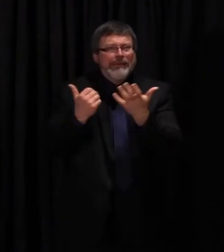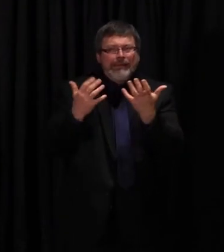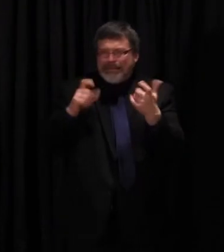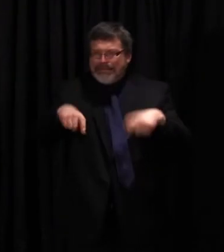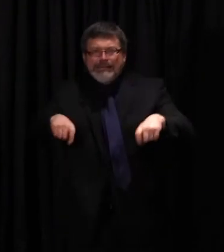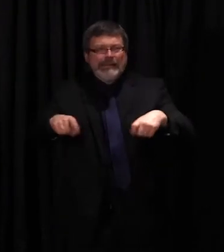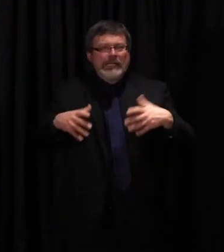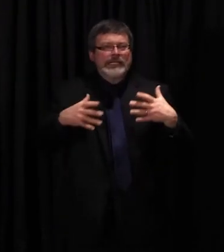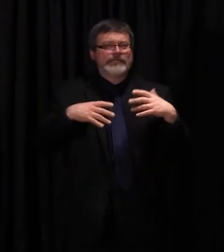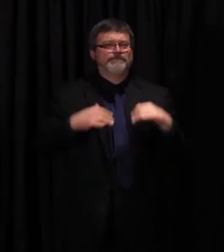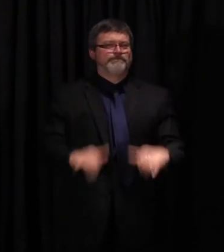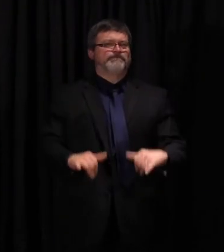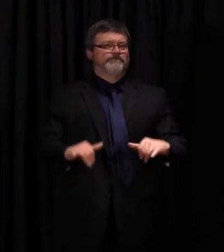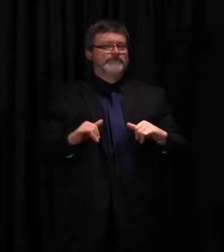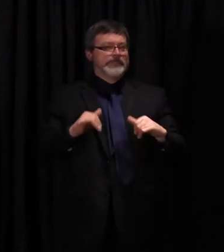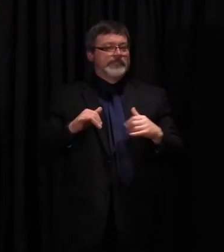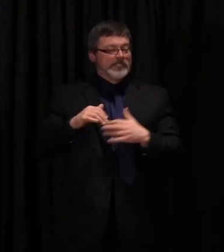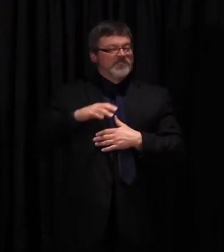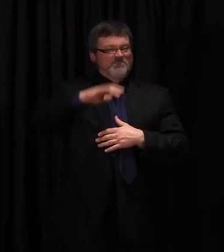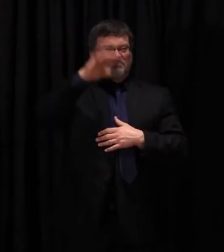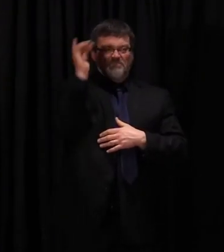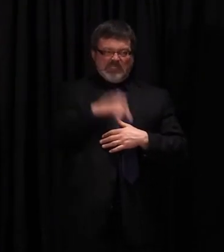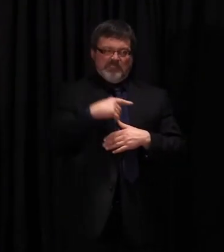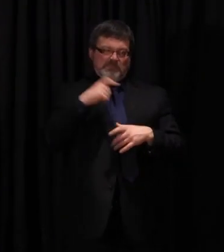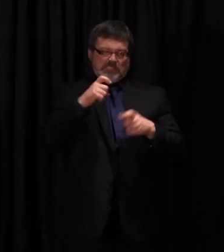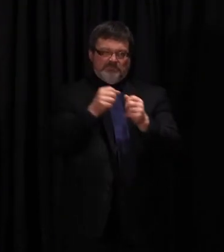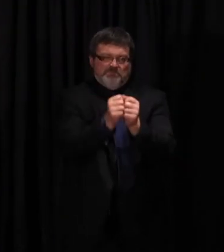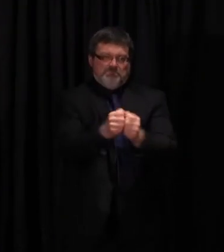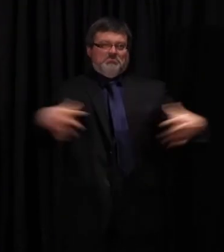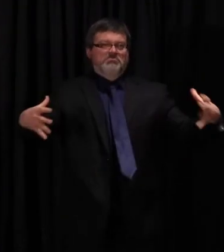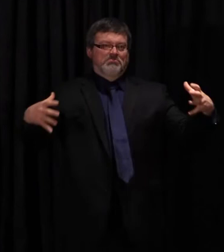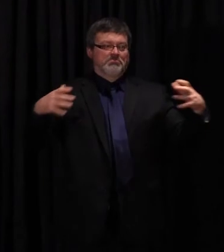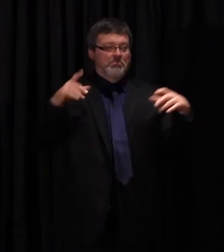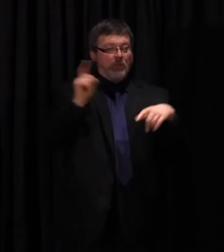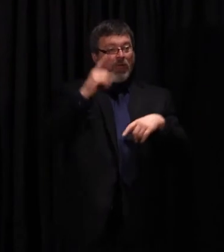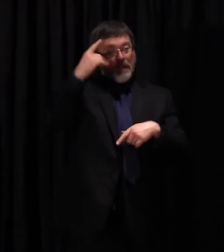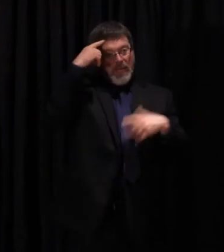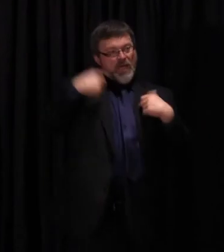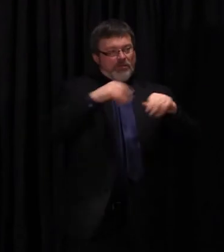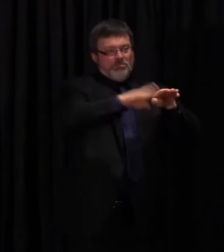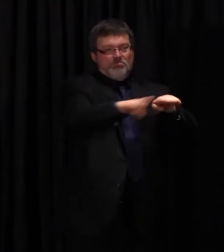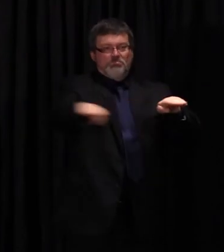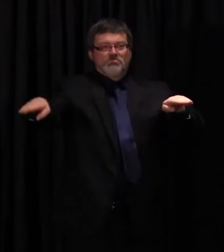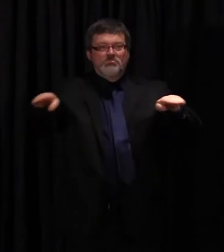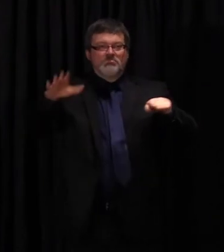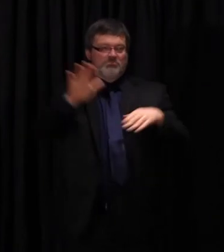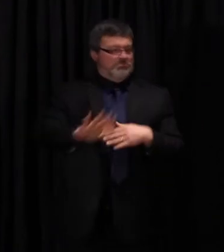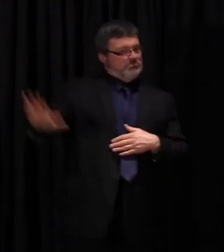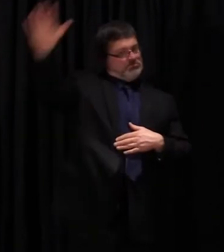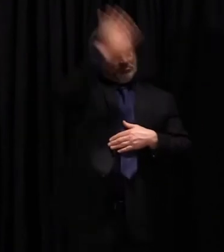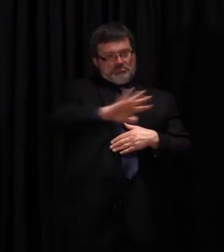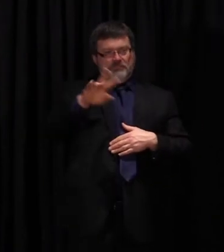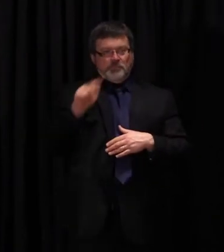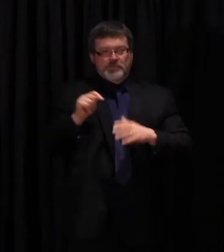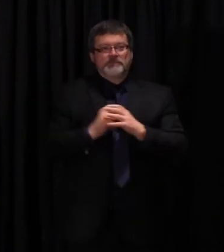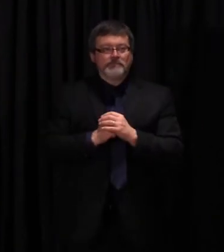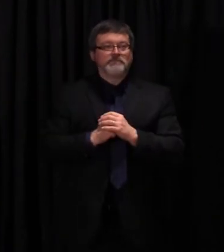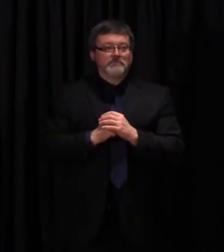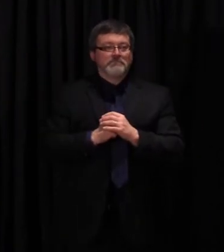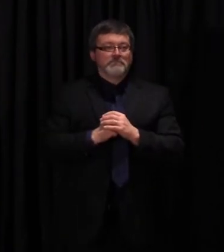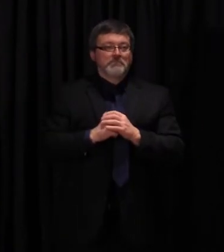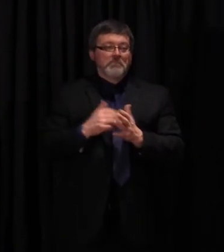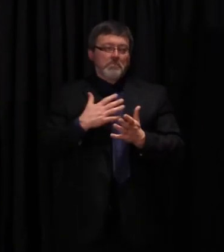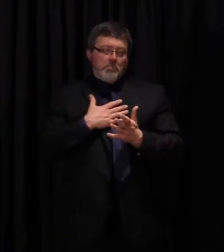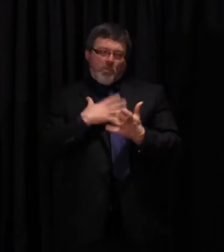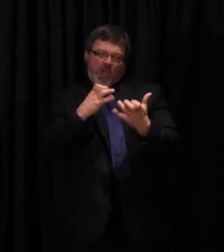which is why we'll continue to increase the number of mental health beds throughout the state. And I'll ask you to expand